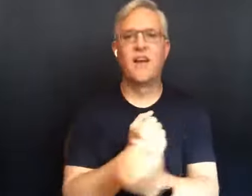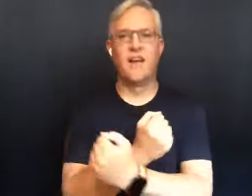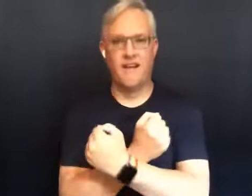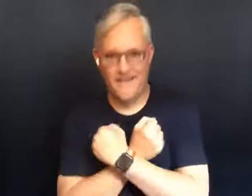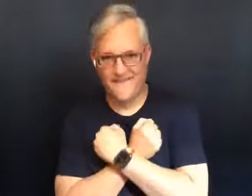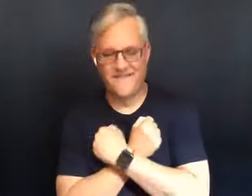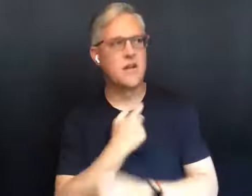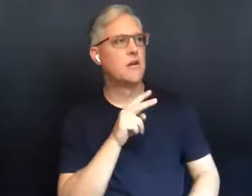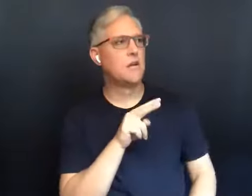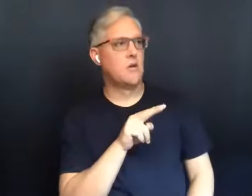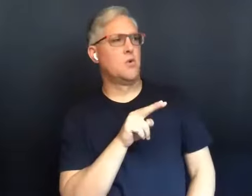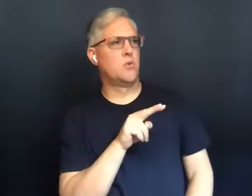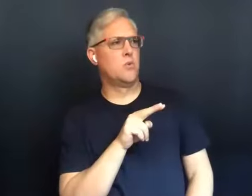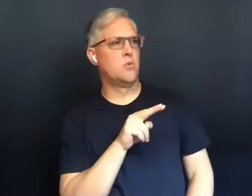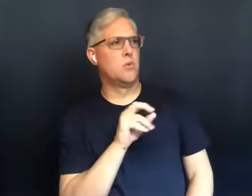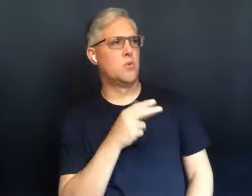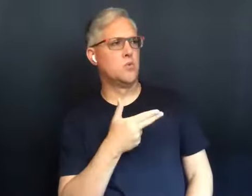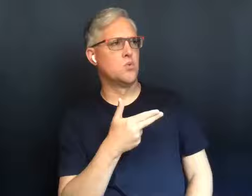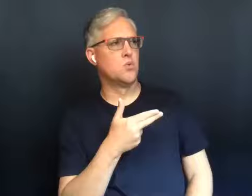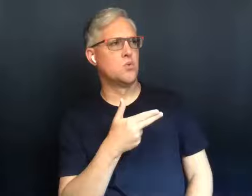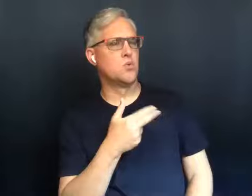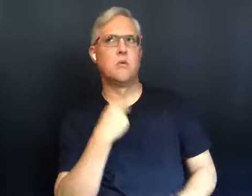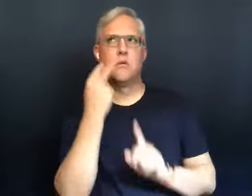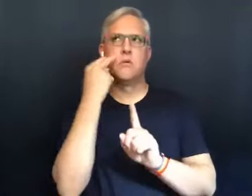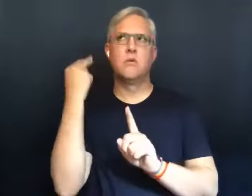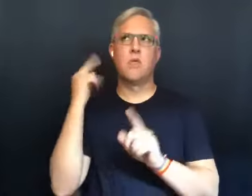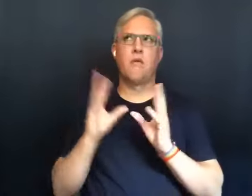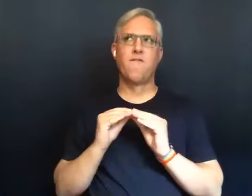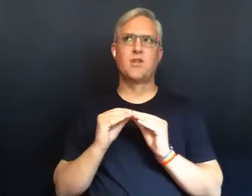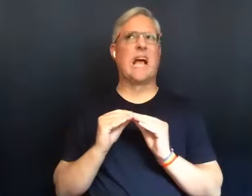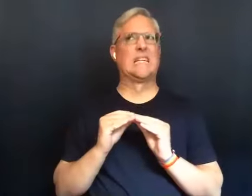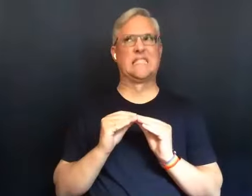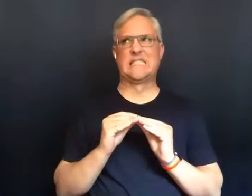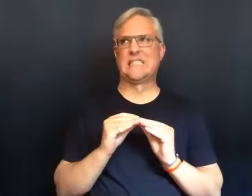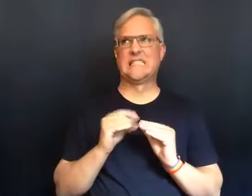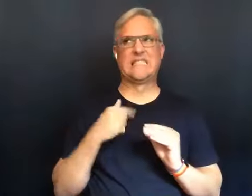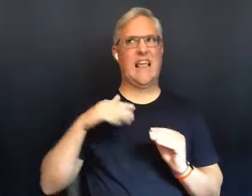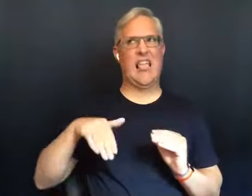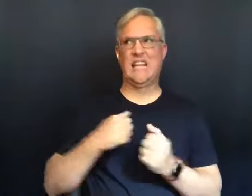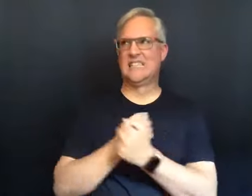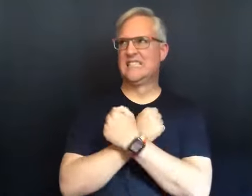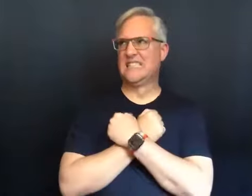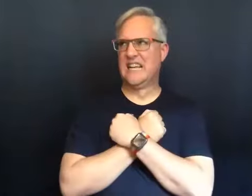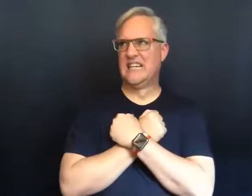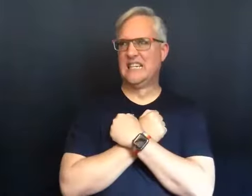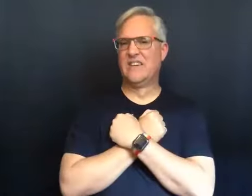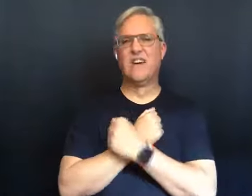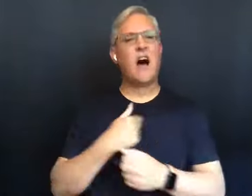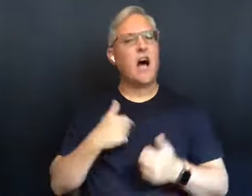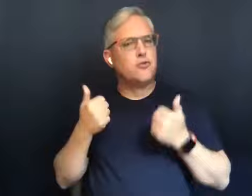have to speak it in love, right? And I didn't do that. Or at least I didn't feel comfortable with the way that I